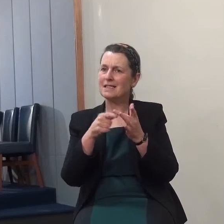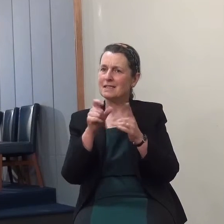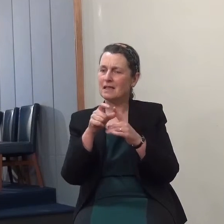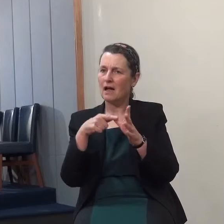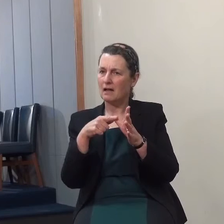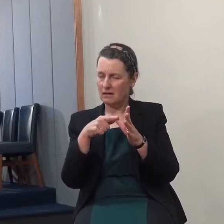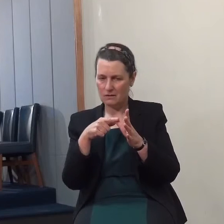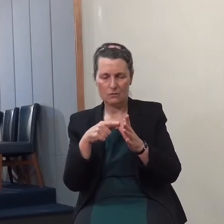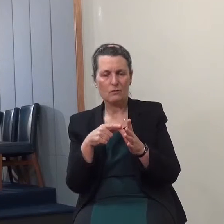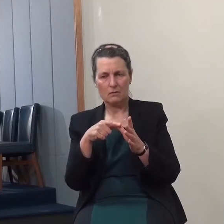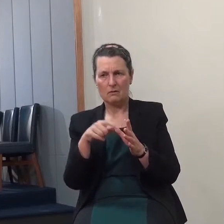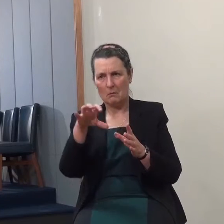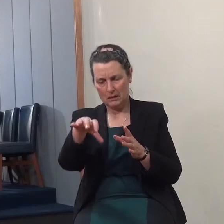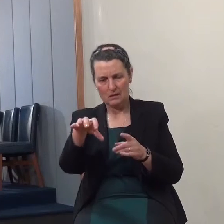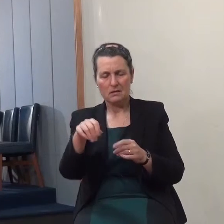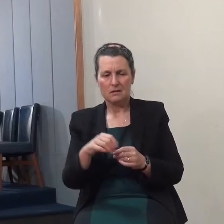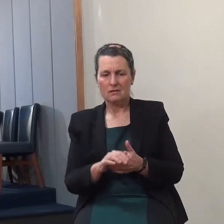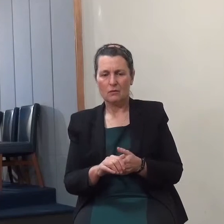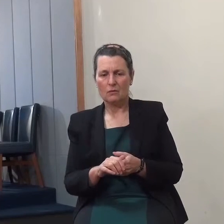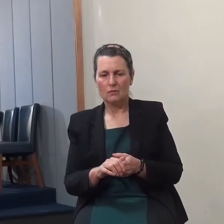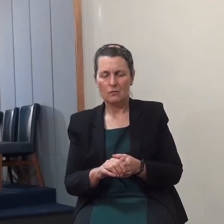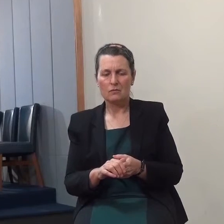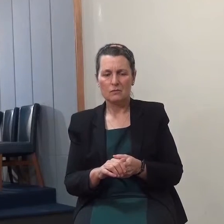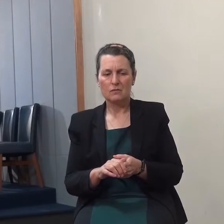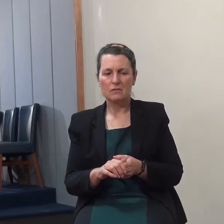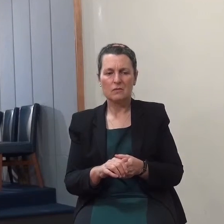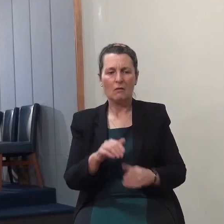him of whom Moses in the law and the